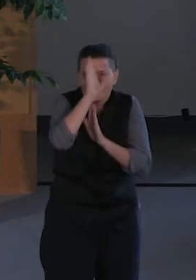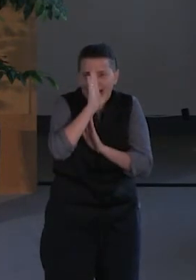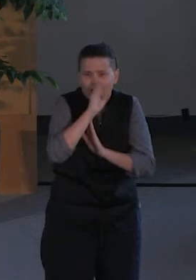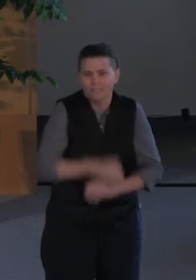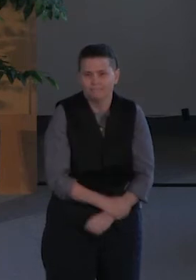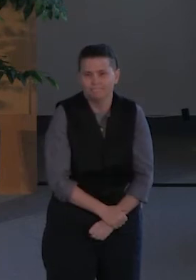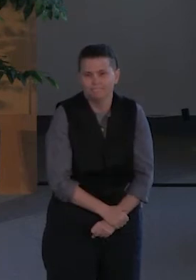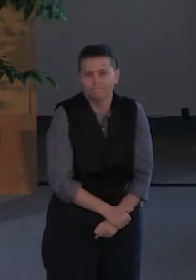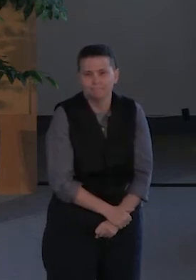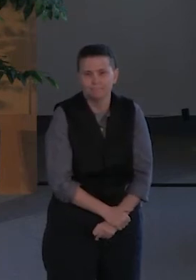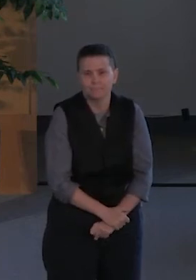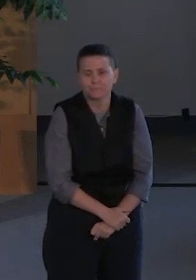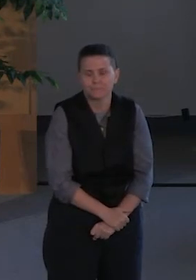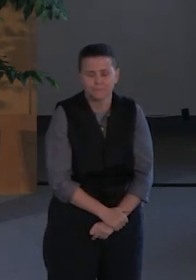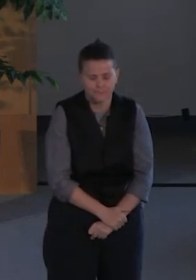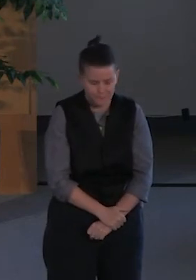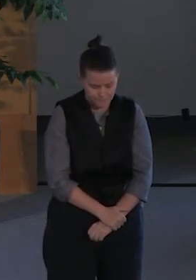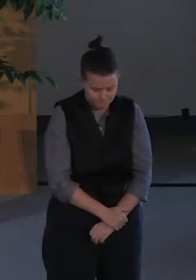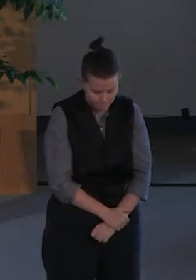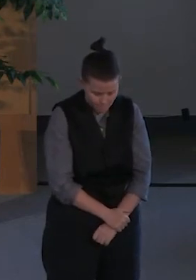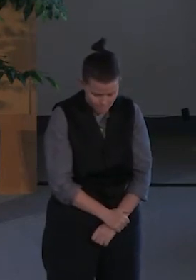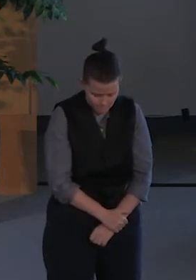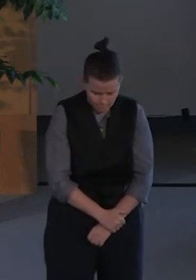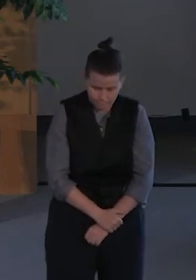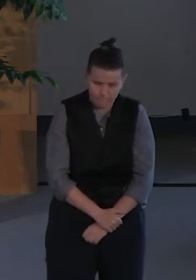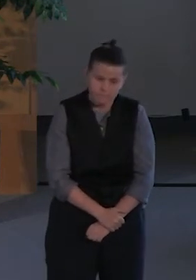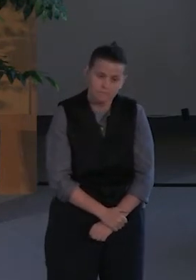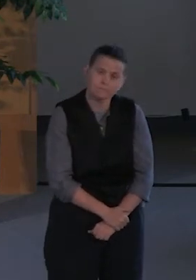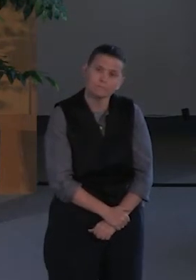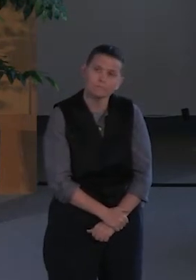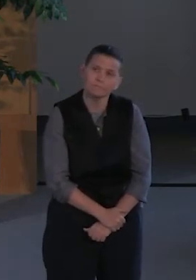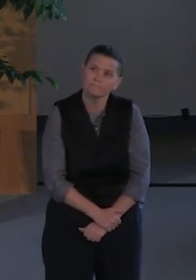And now I want you to imagine someone who may have